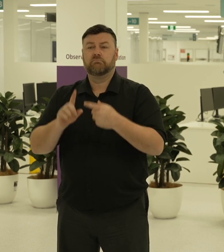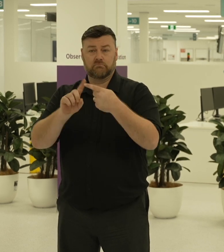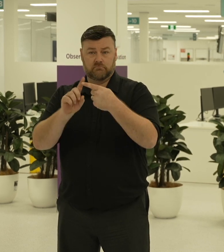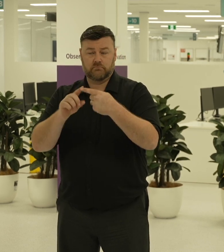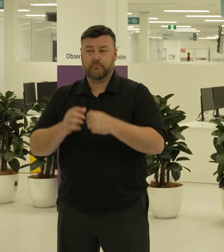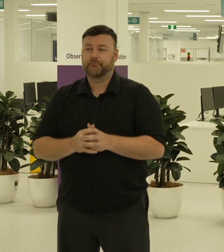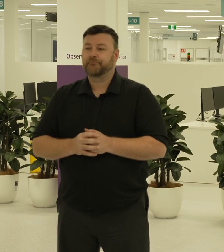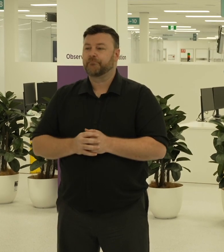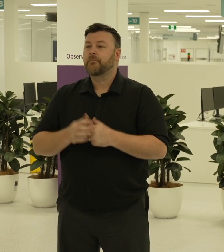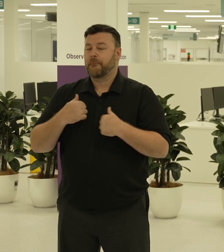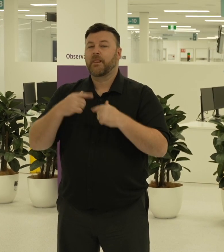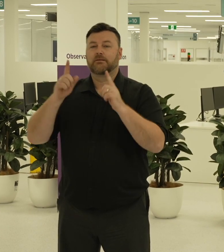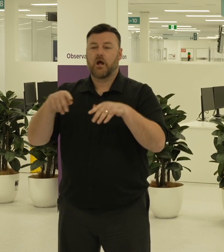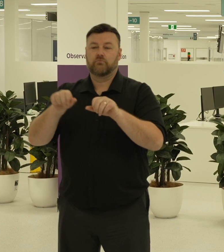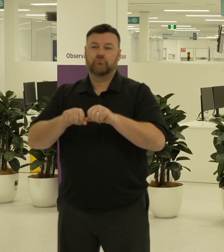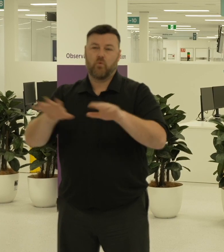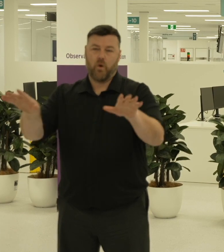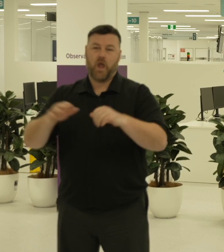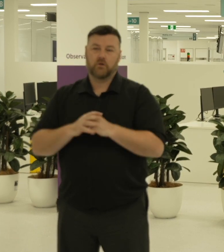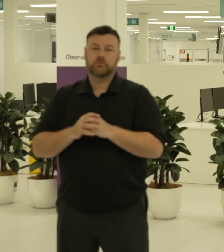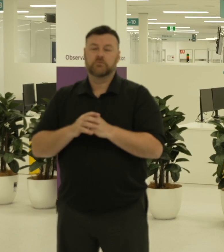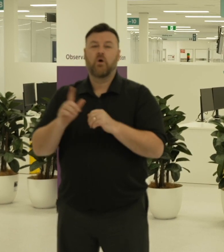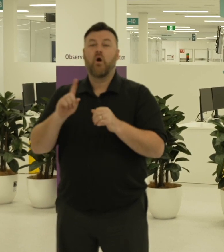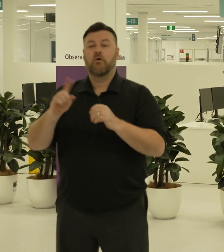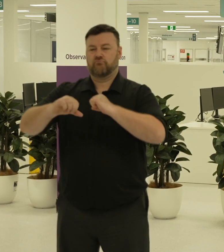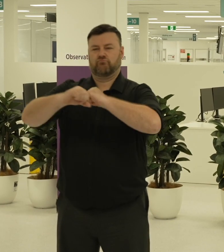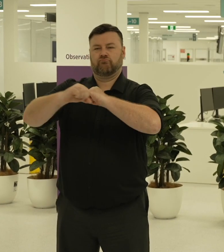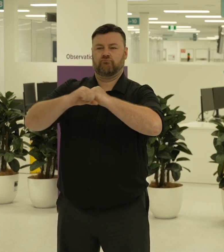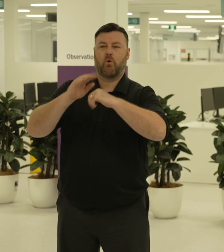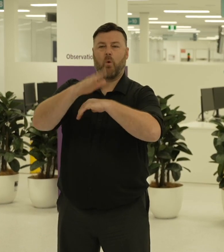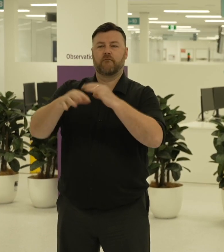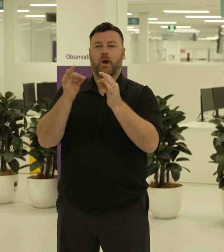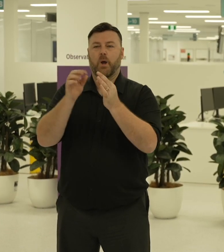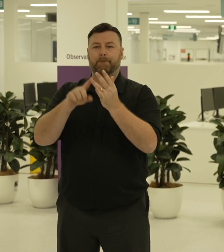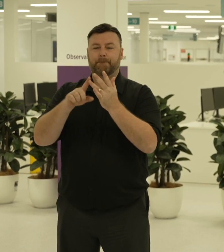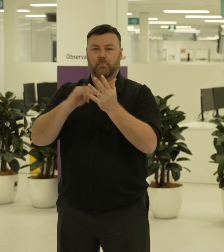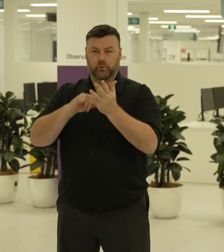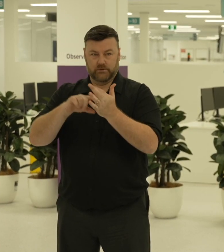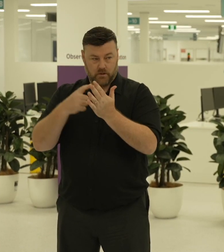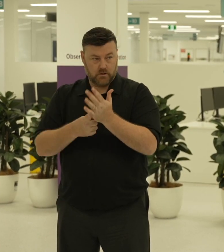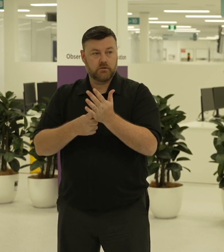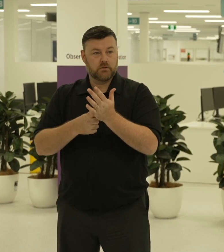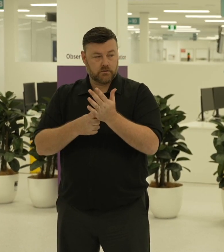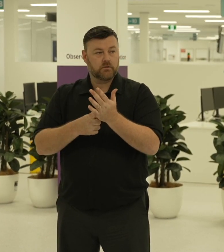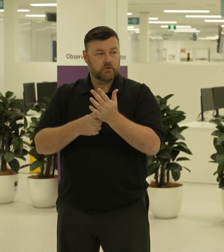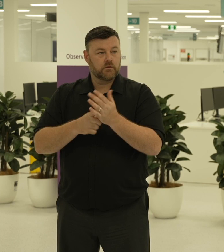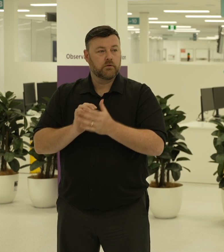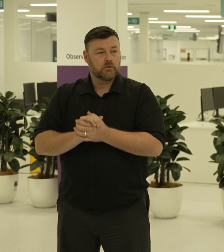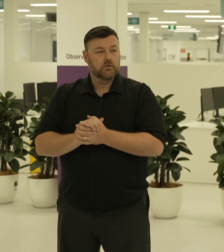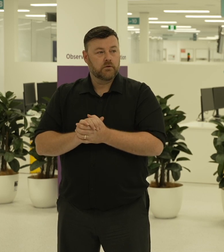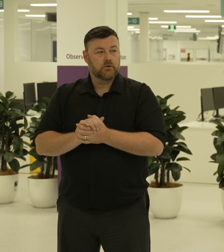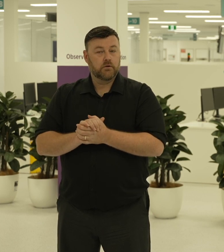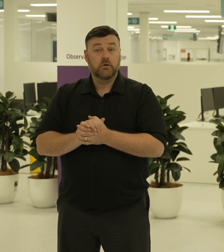going to commence our rollout of the booster campaign, in the sense of we were very successful